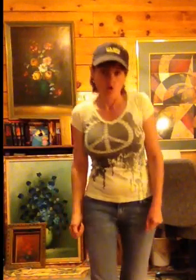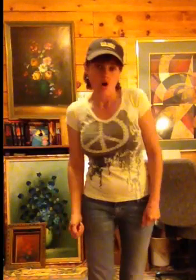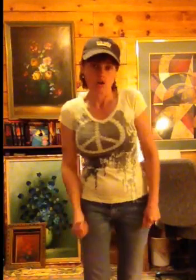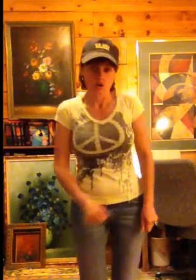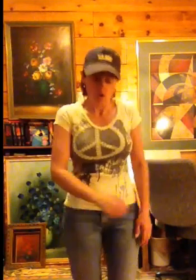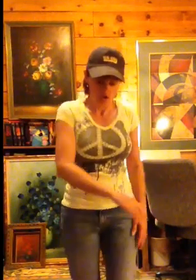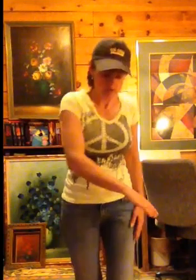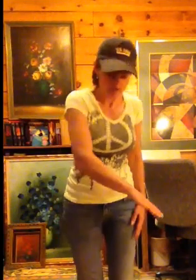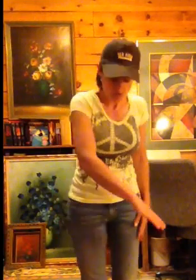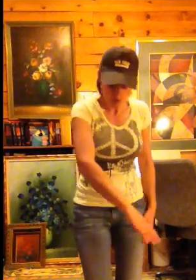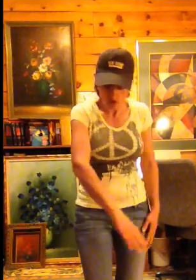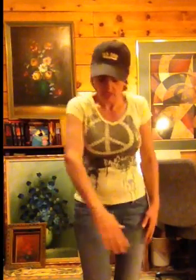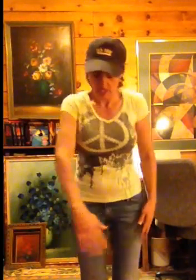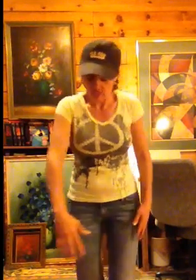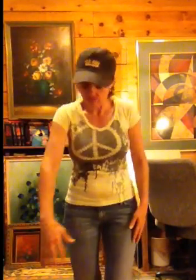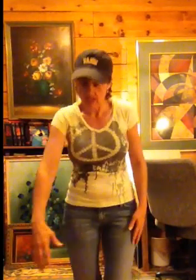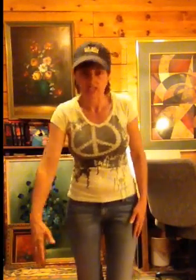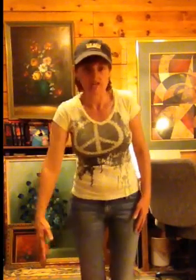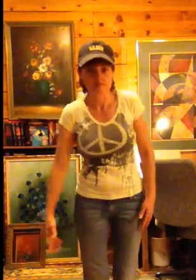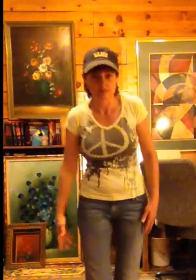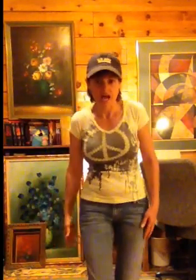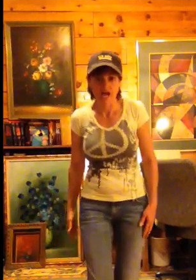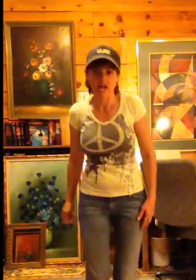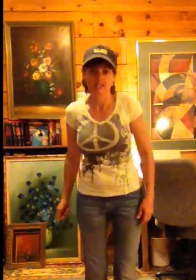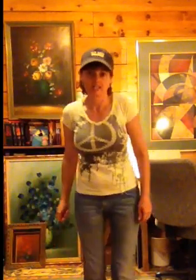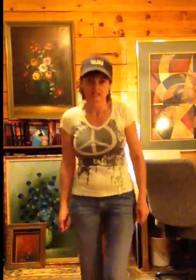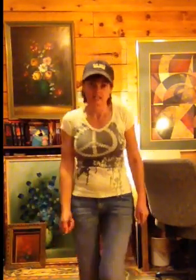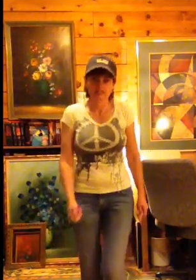Oh Lord, before these feet of mine.